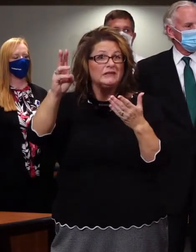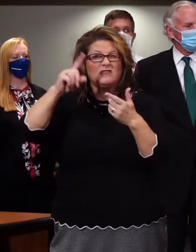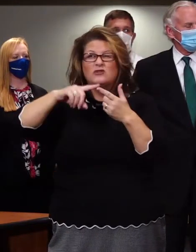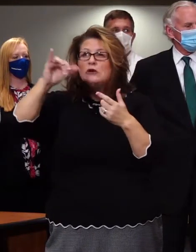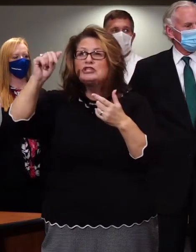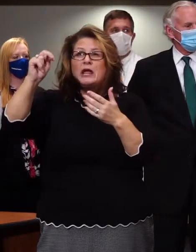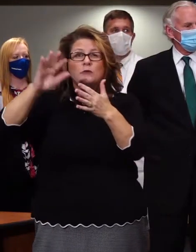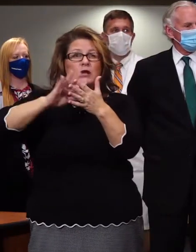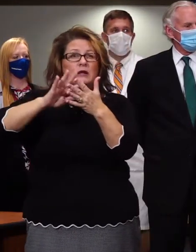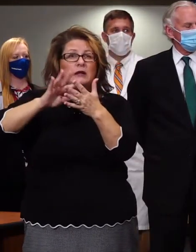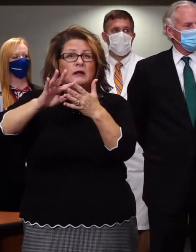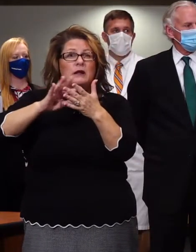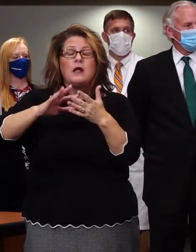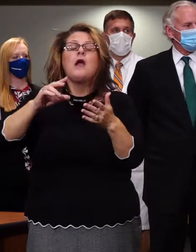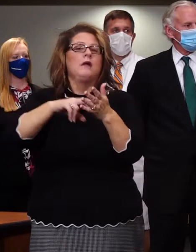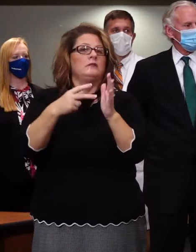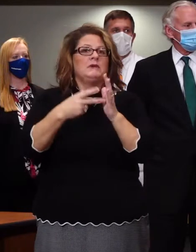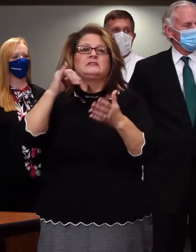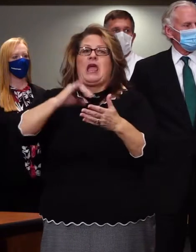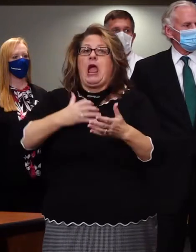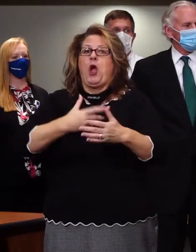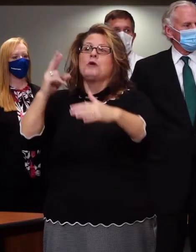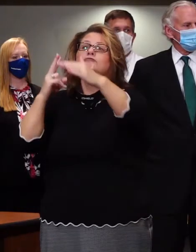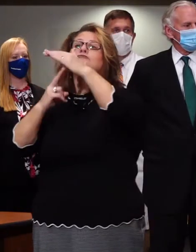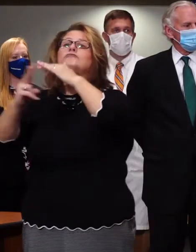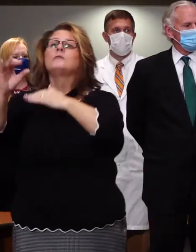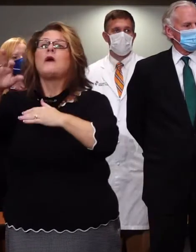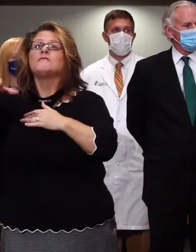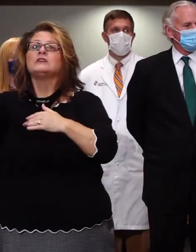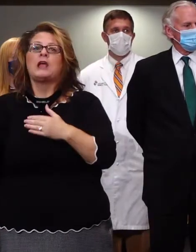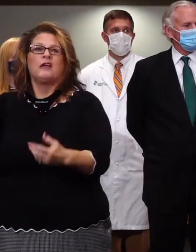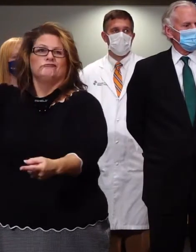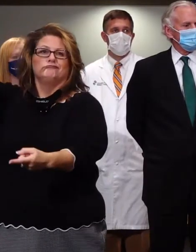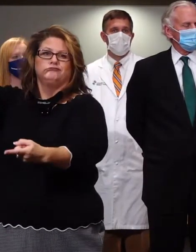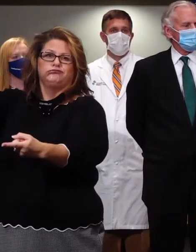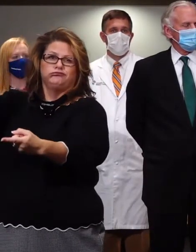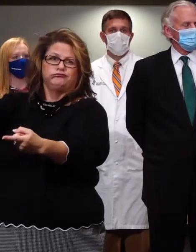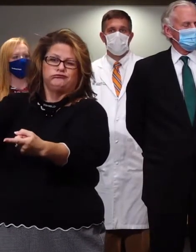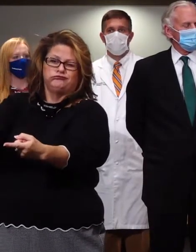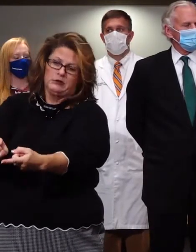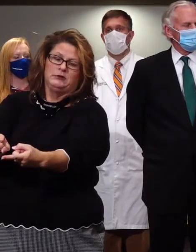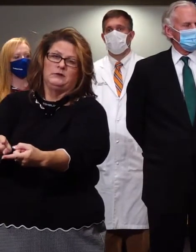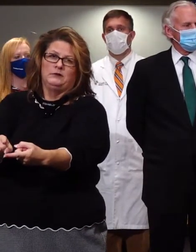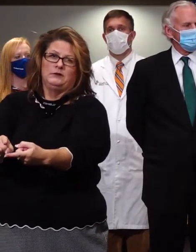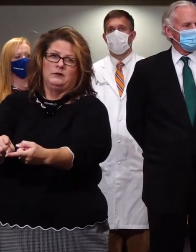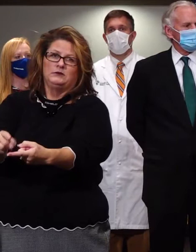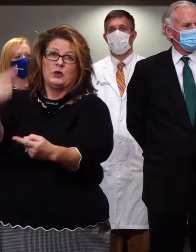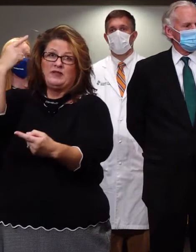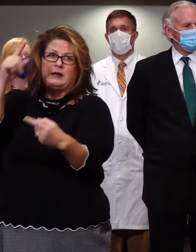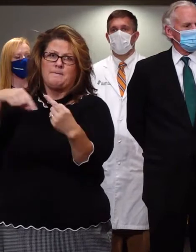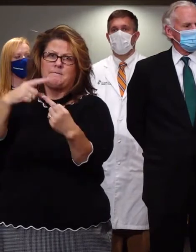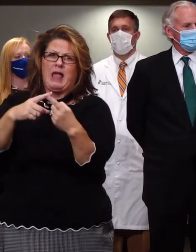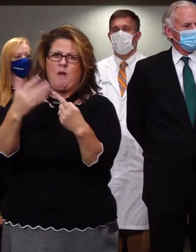see a significant difference in our trajectory. So when we look back at what we looked like a month ago and where we look forward